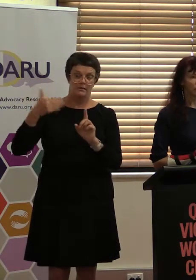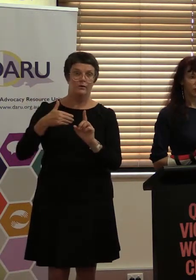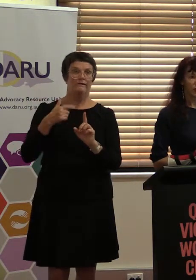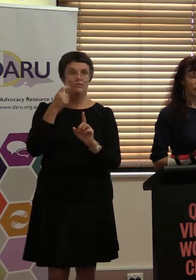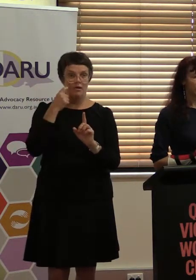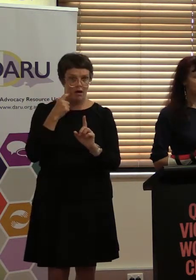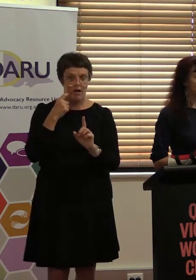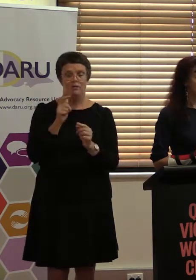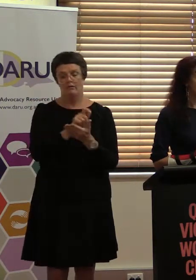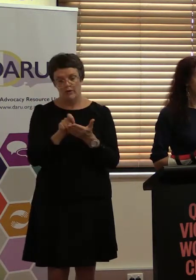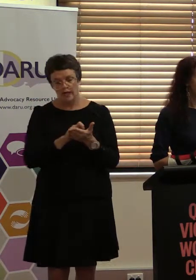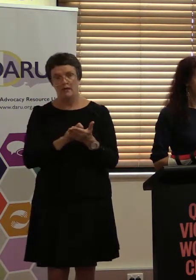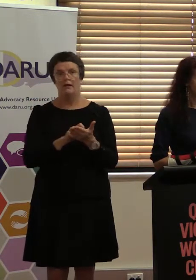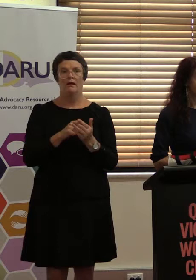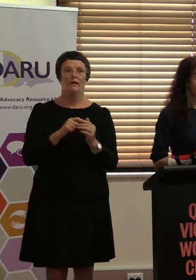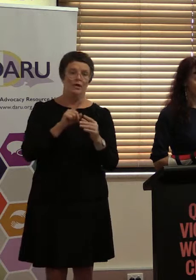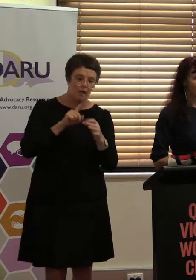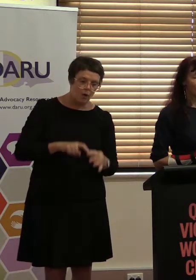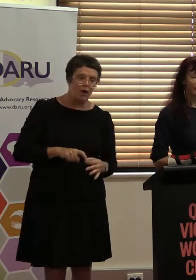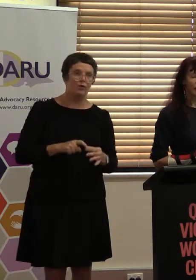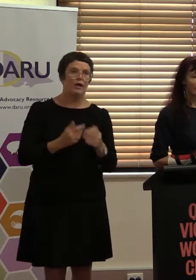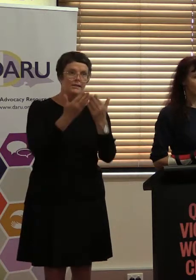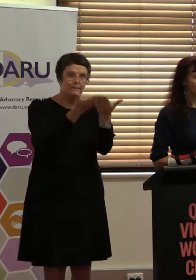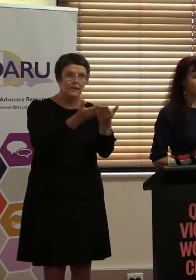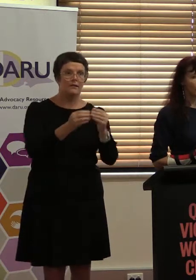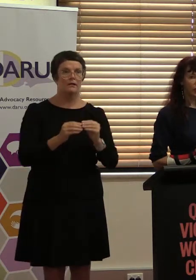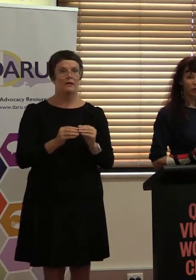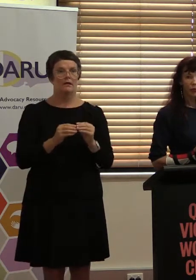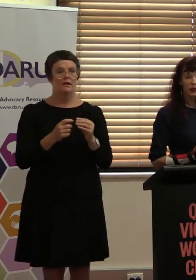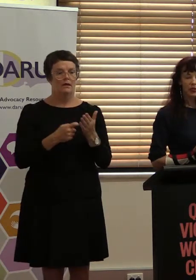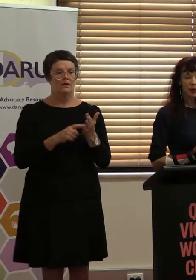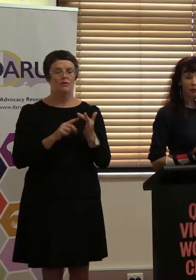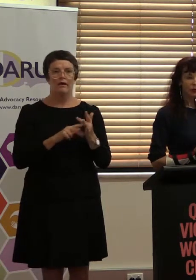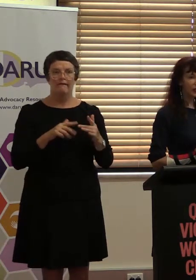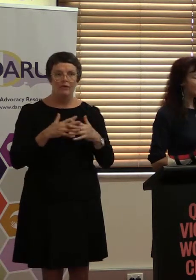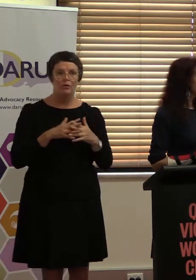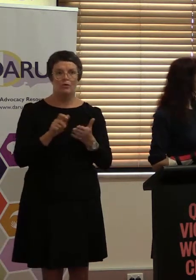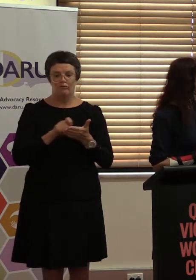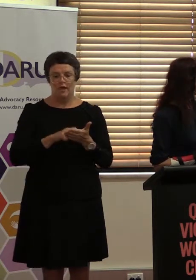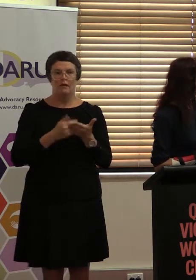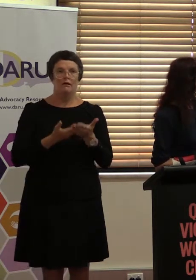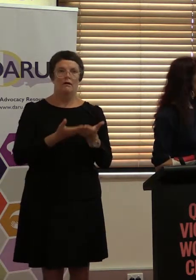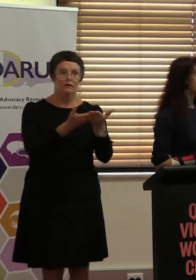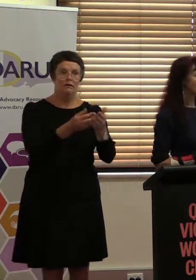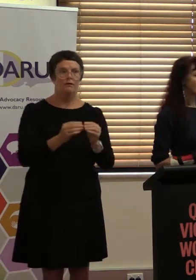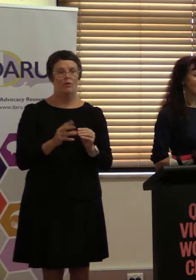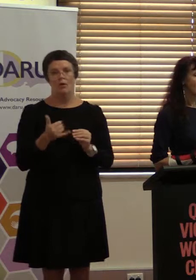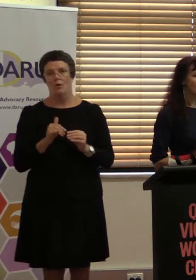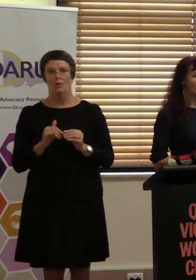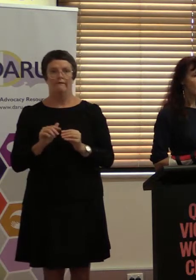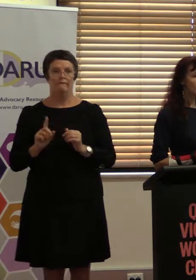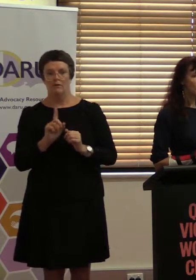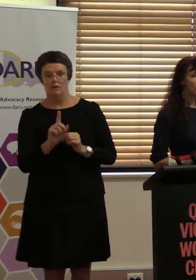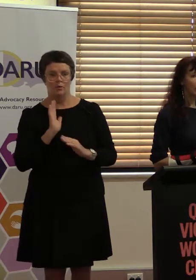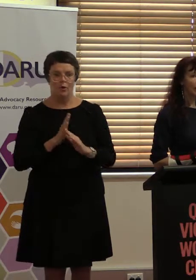contributed to reviews, we've contributed to inquiries, we've contributed to the working groups of the department when they've asked us. I'm